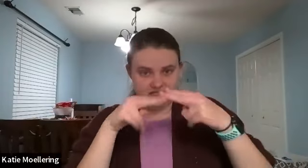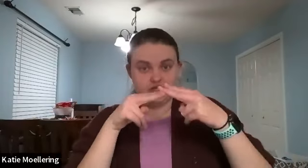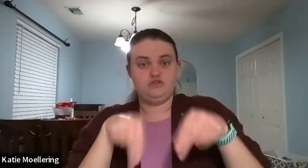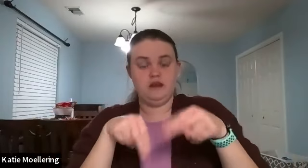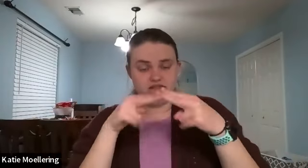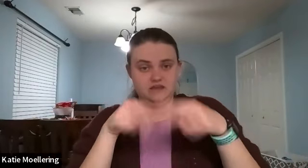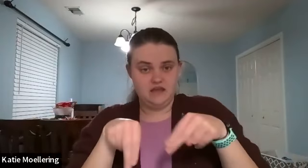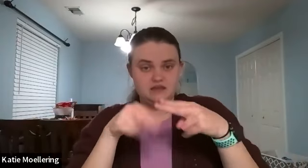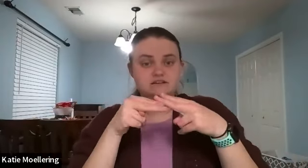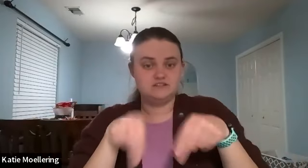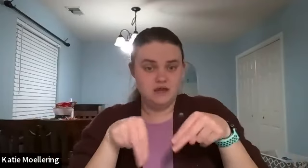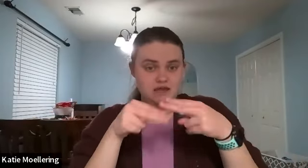it's like you cracked the egg. So egg.